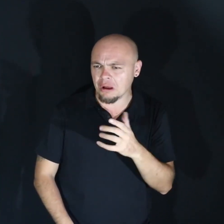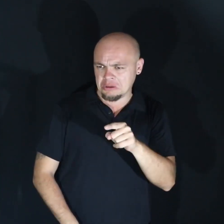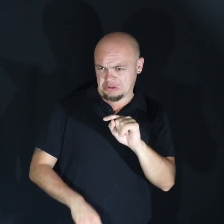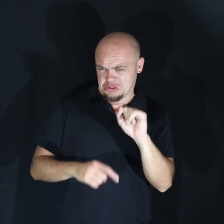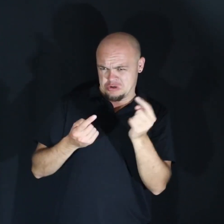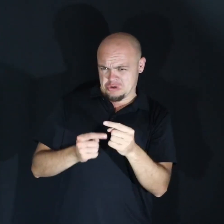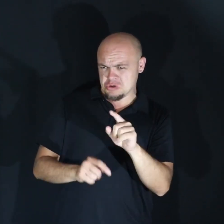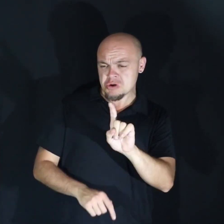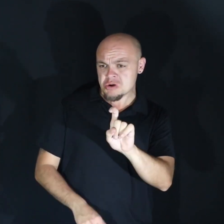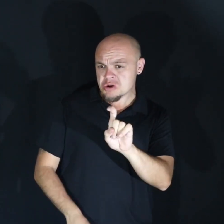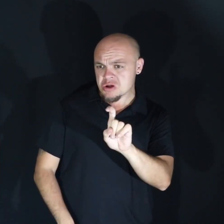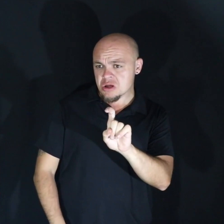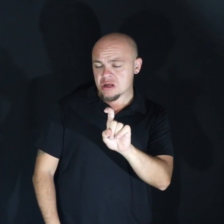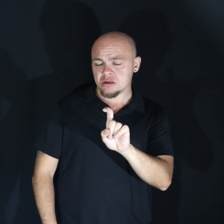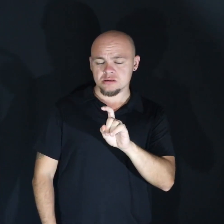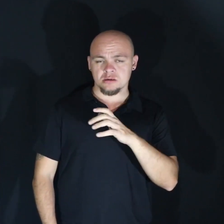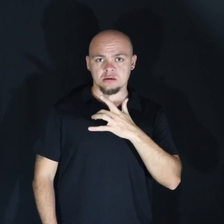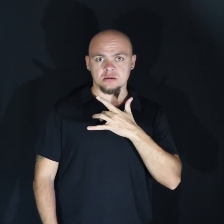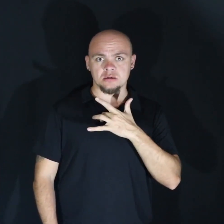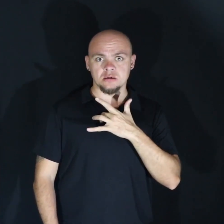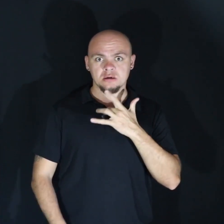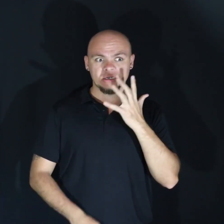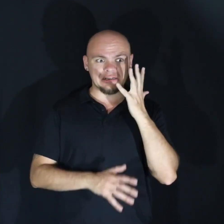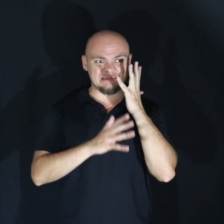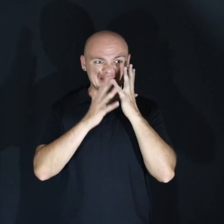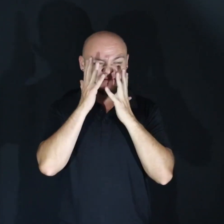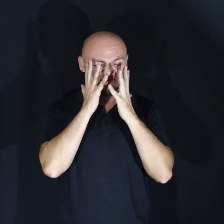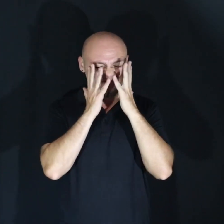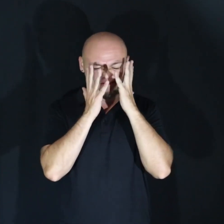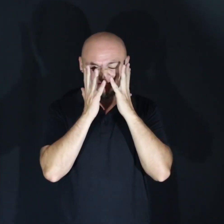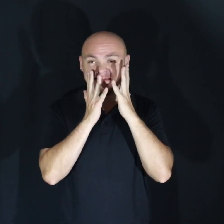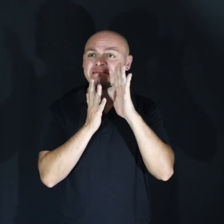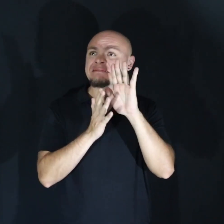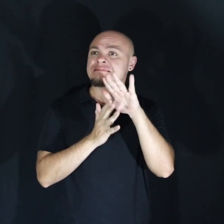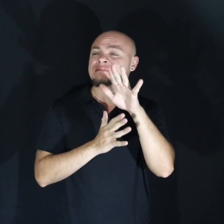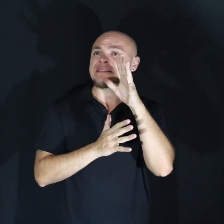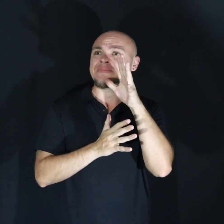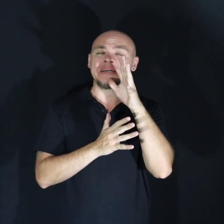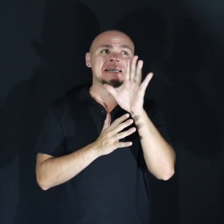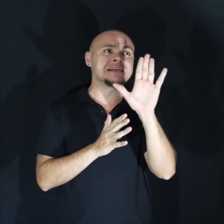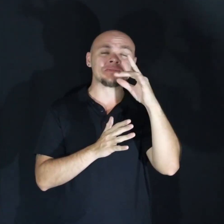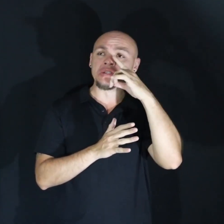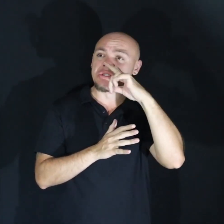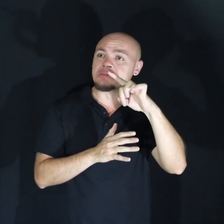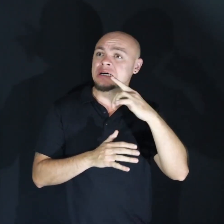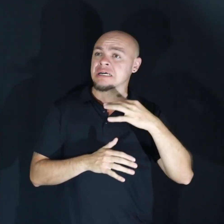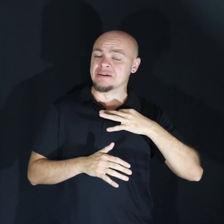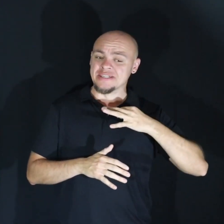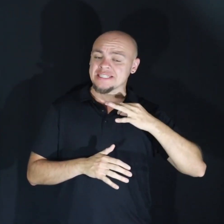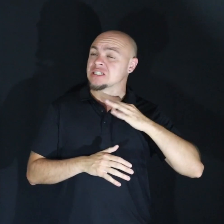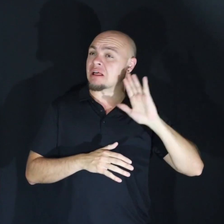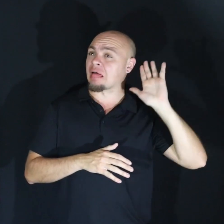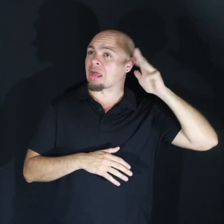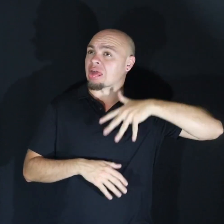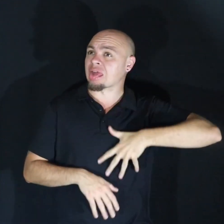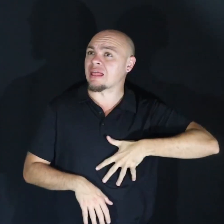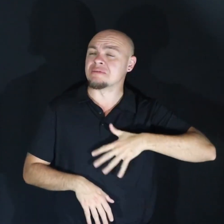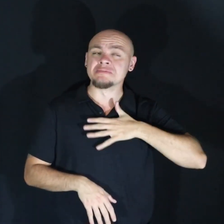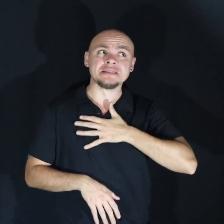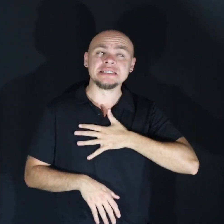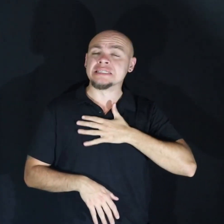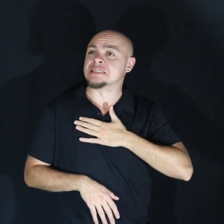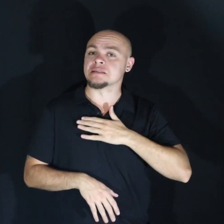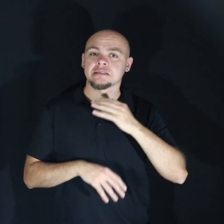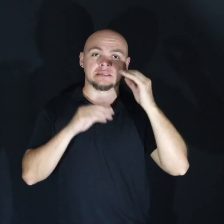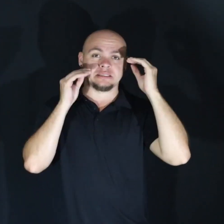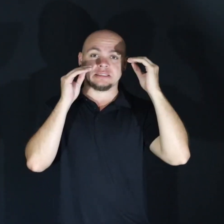hurt?" I was mortified. I begged my mom to ask my teacher if I could wear a t-shirt over my unitard. But my